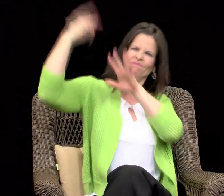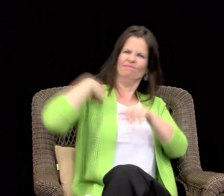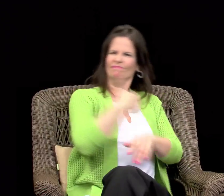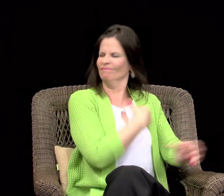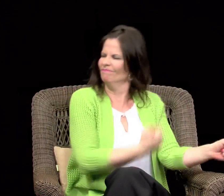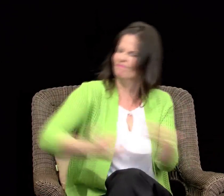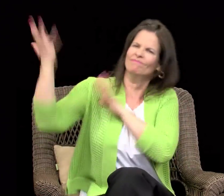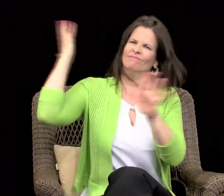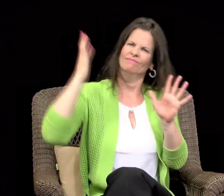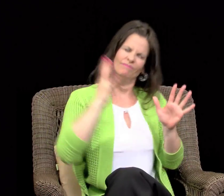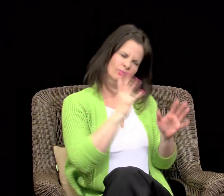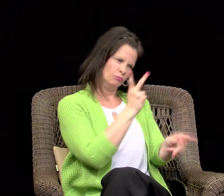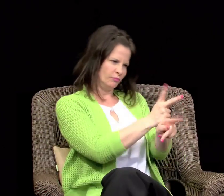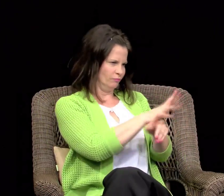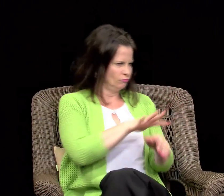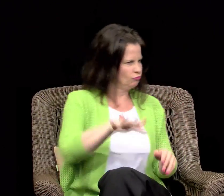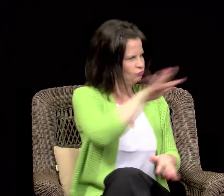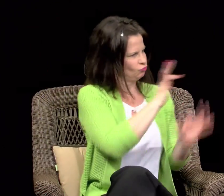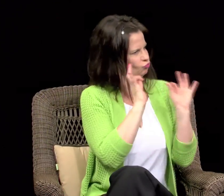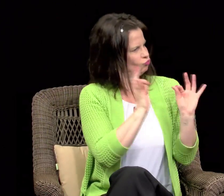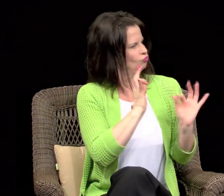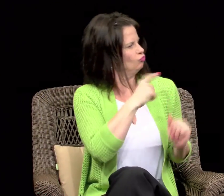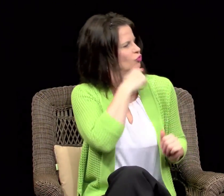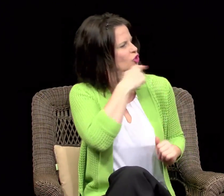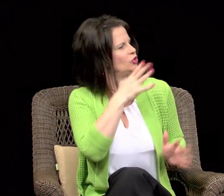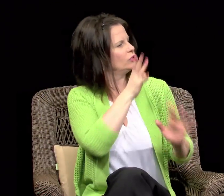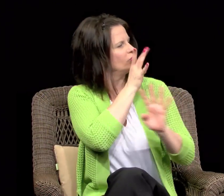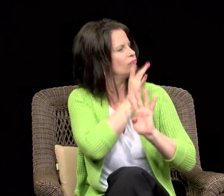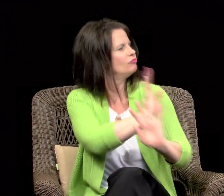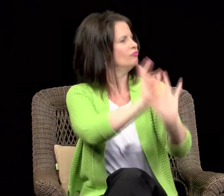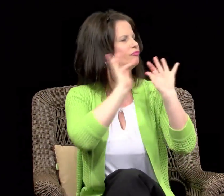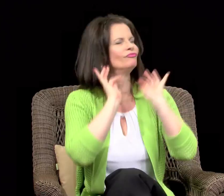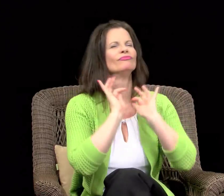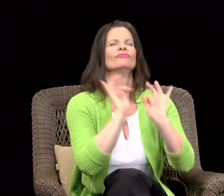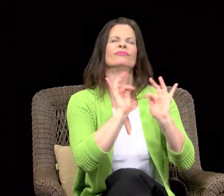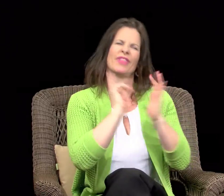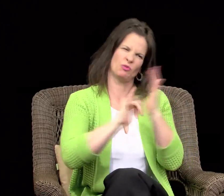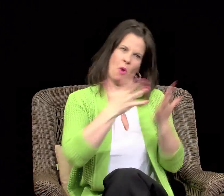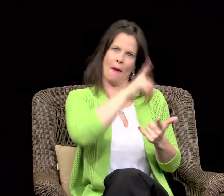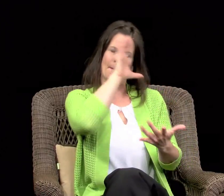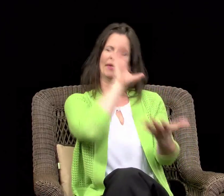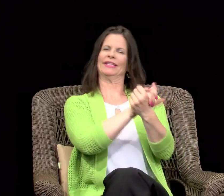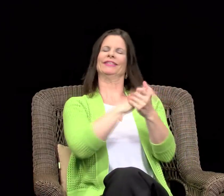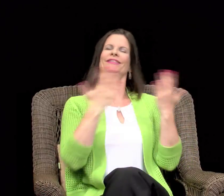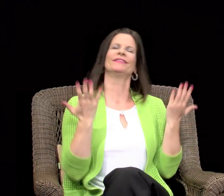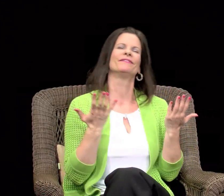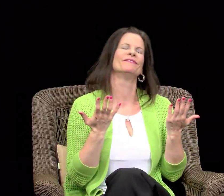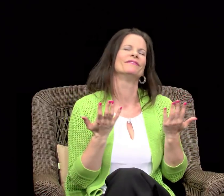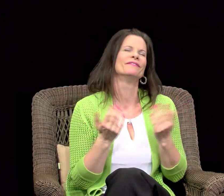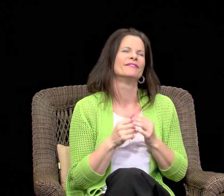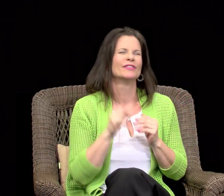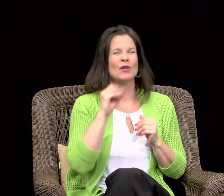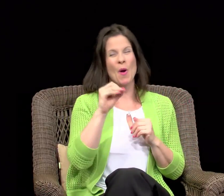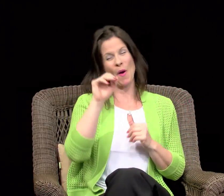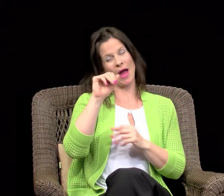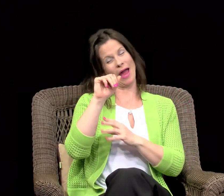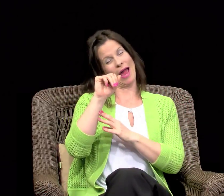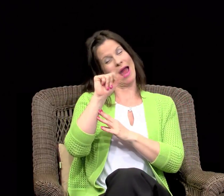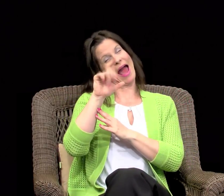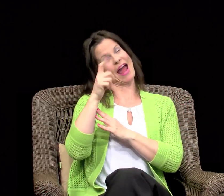out human variation and just have everybody be hearing, everybody speak. That's what I